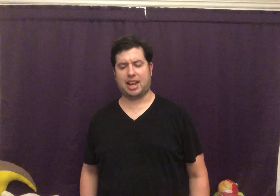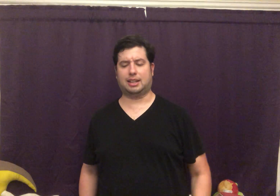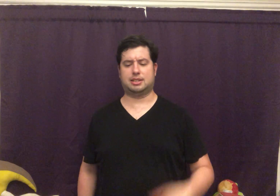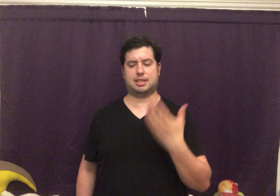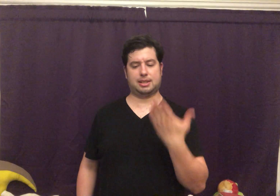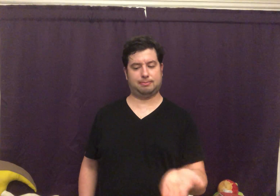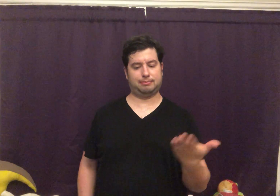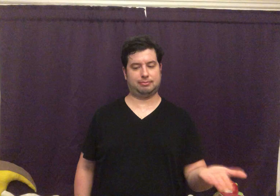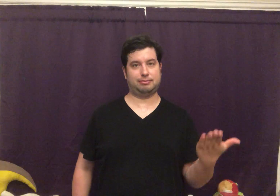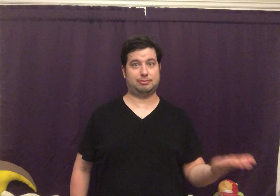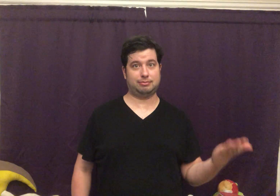Things.